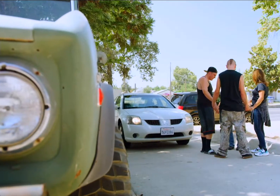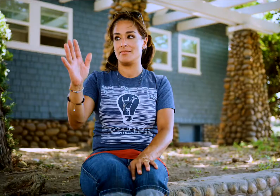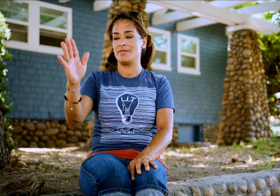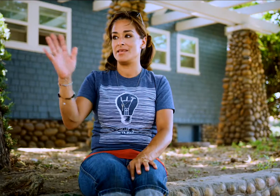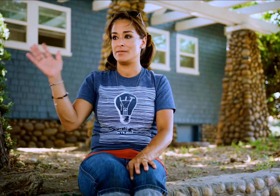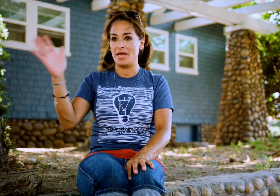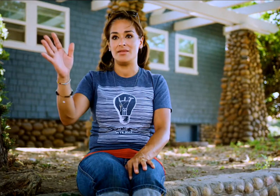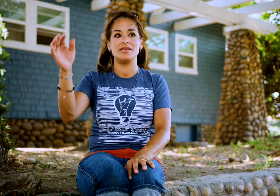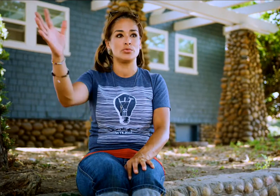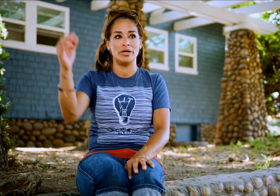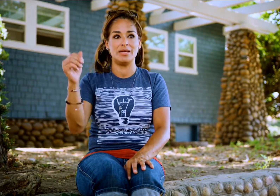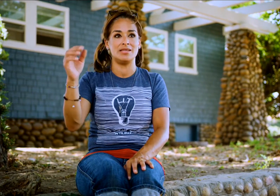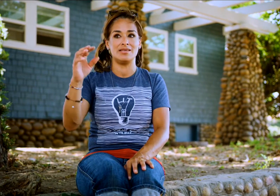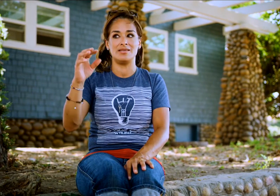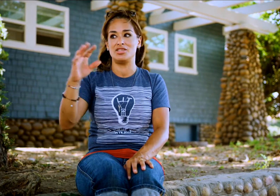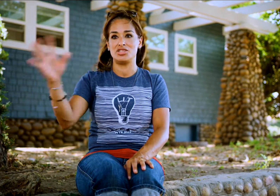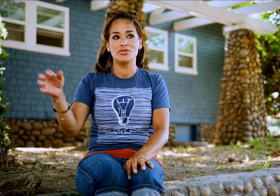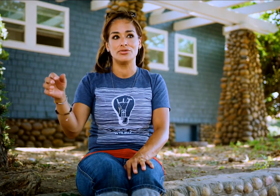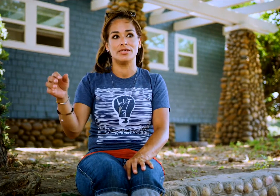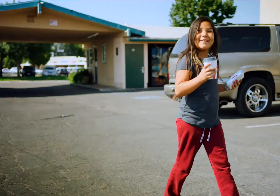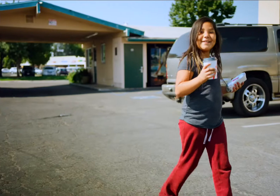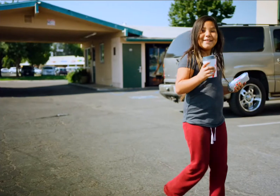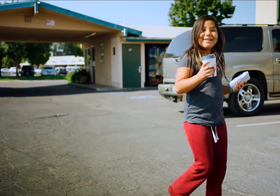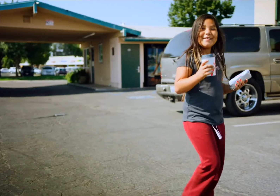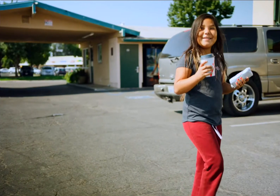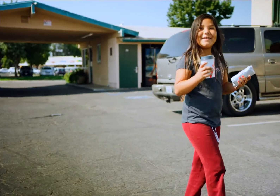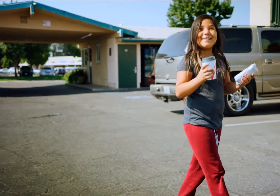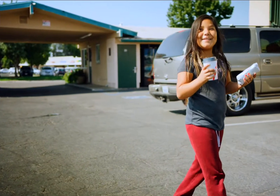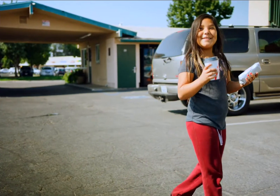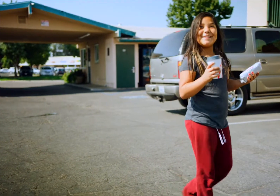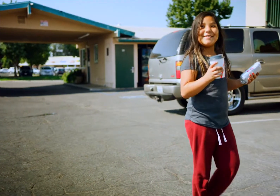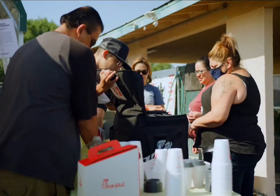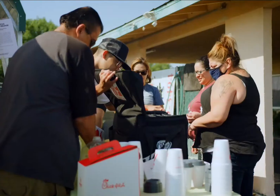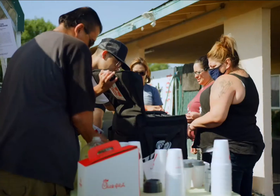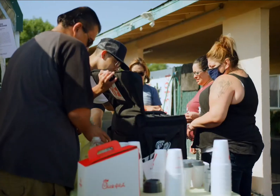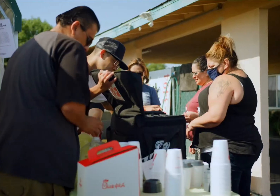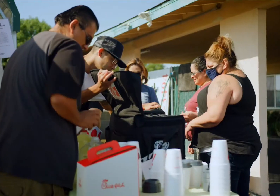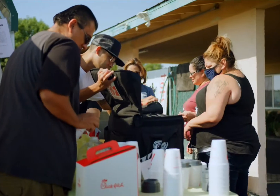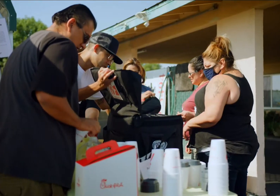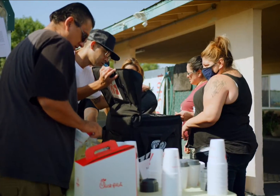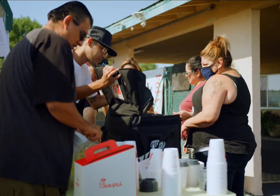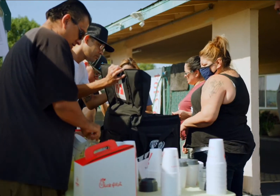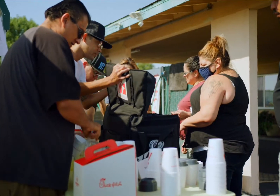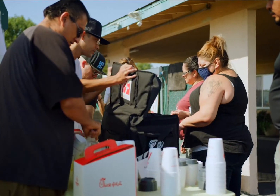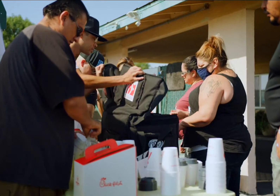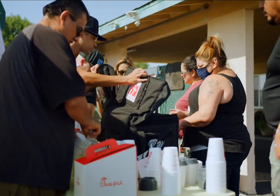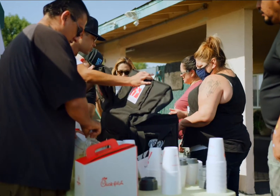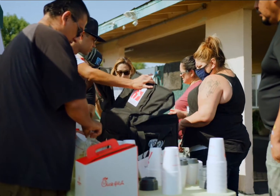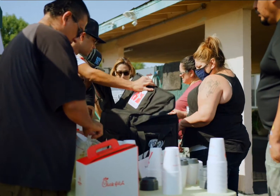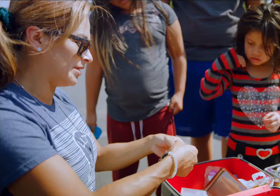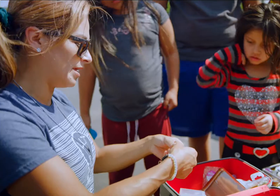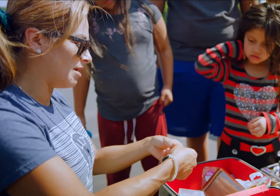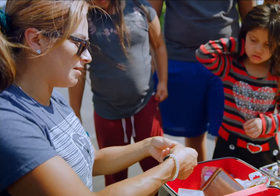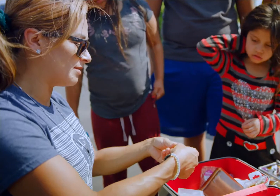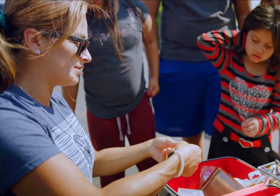Seeing these men, these women, these children, to see the joy in their eyes when they realize and they recognize that they're not alone.